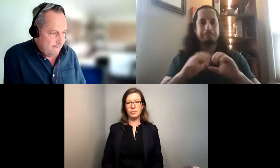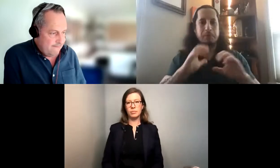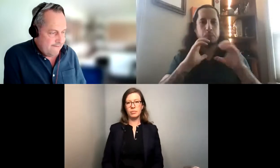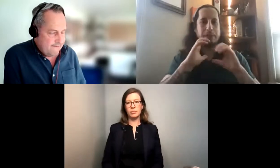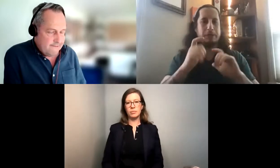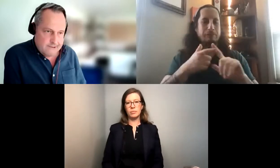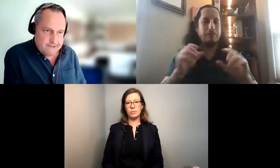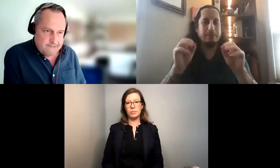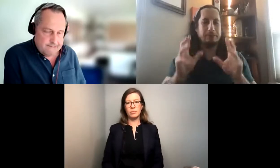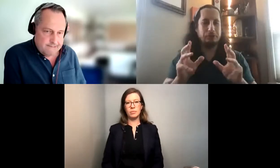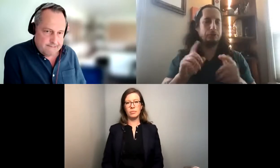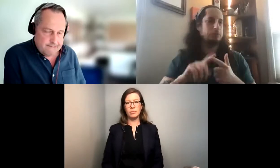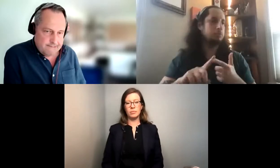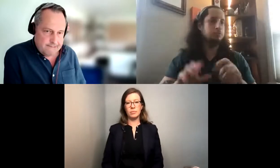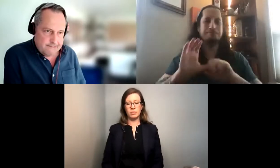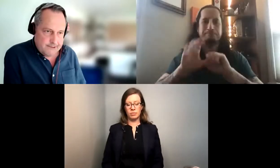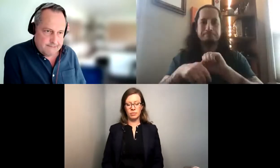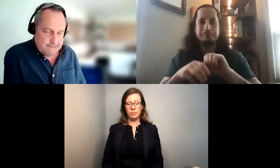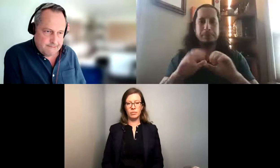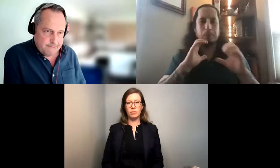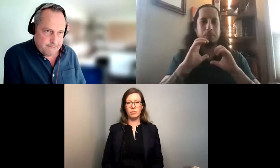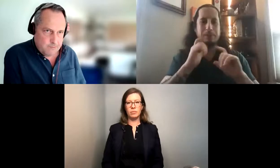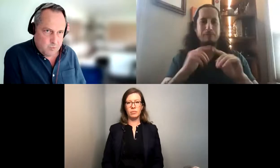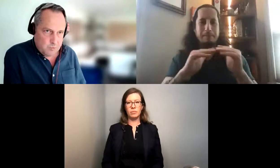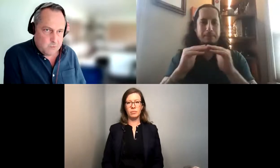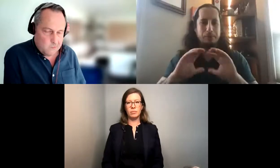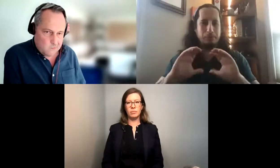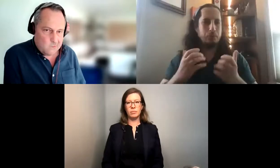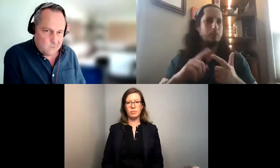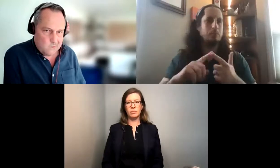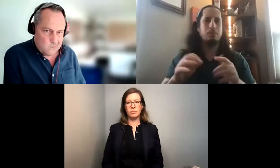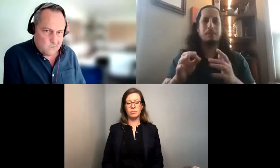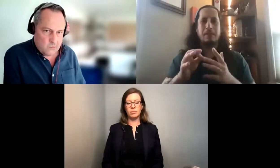because of incompetent communications with teachers,